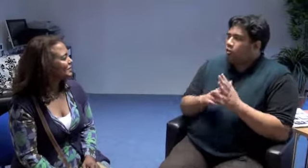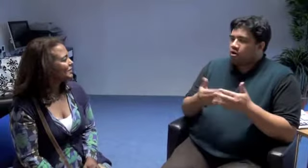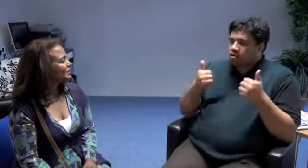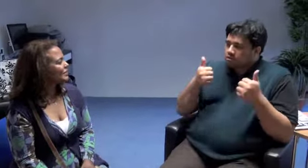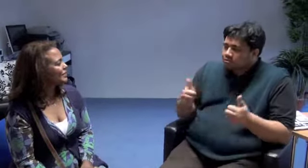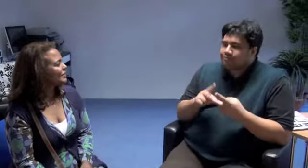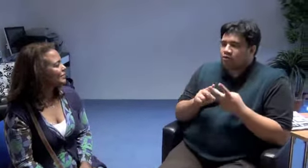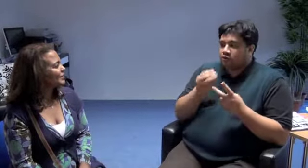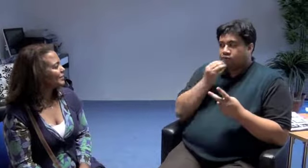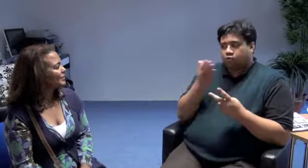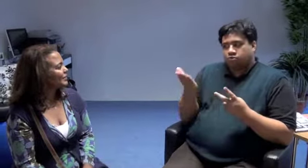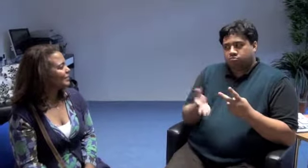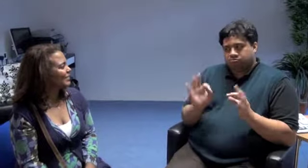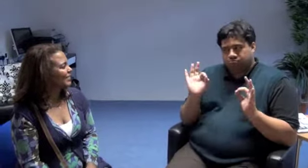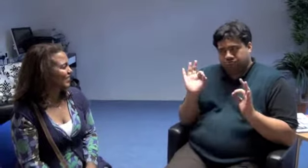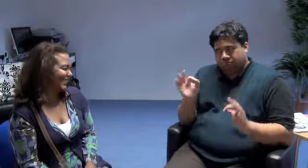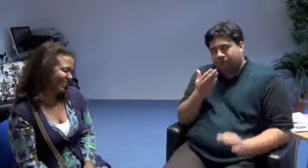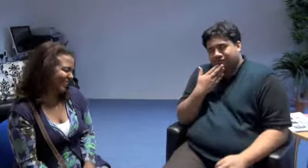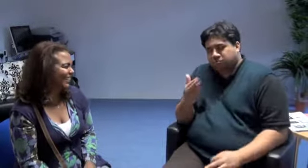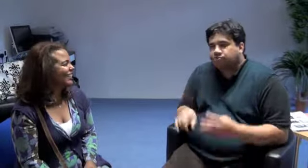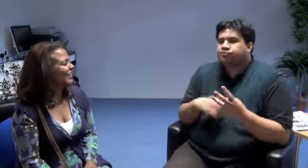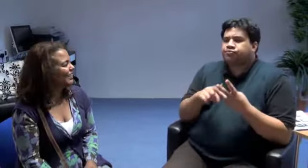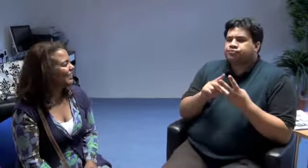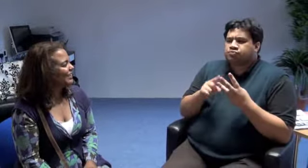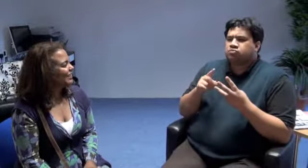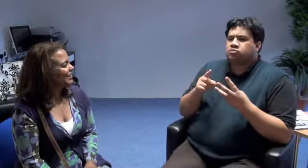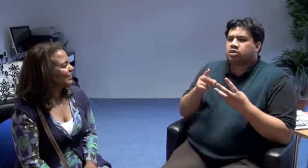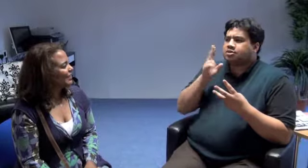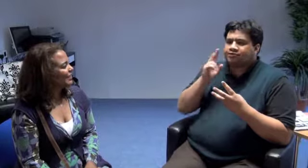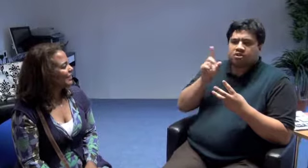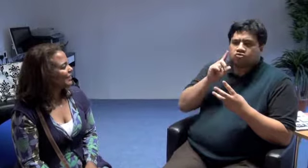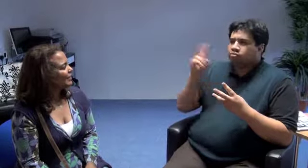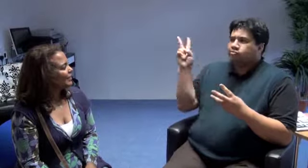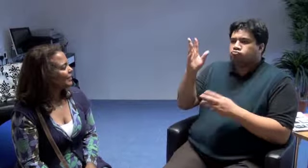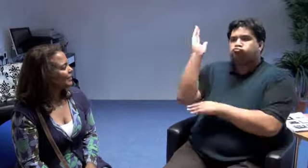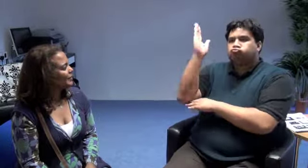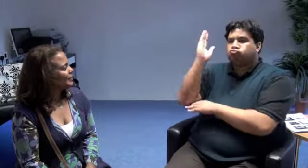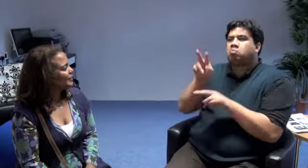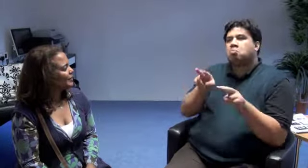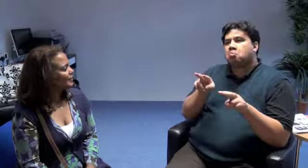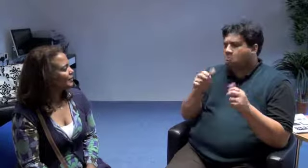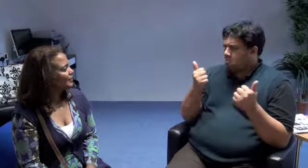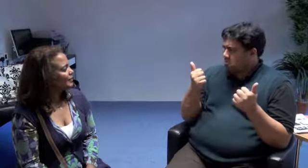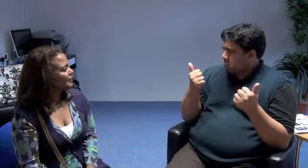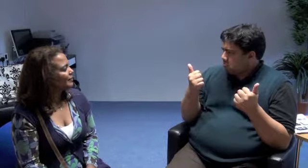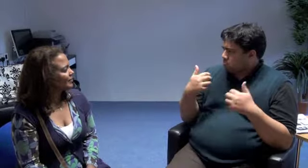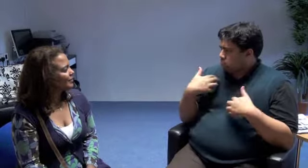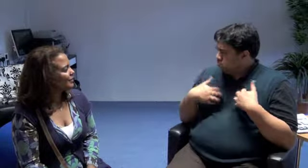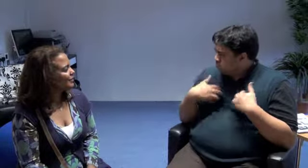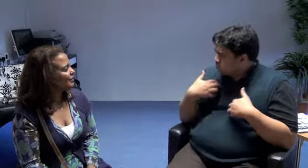It's been great. The organisation has been brilliant. The food was brilliant. Thank you for that. The deaf and hearing presenters opening